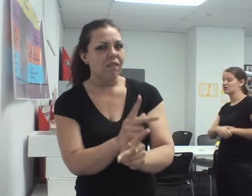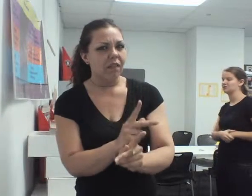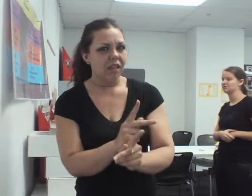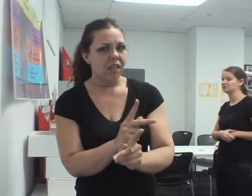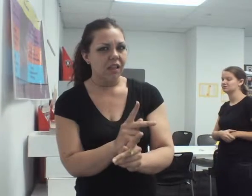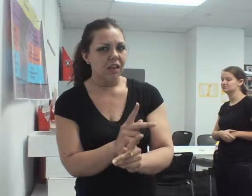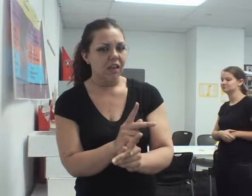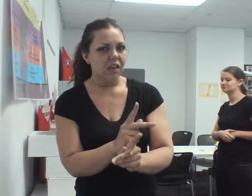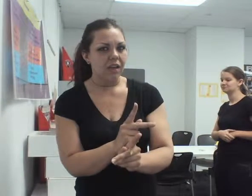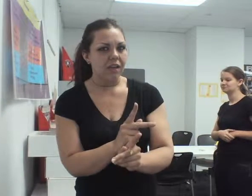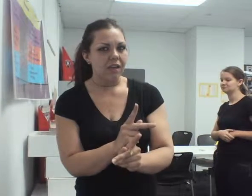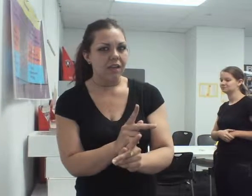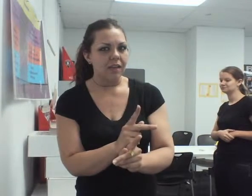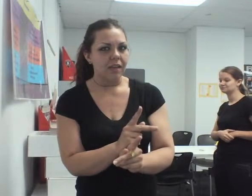the layperson will think